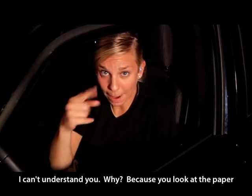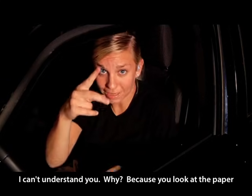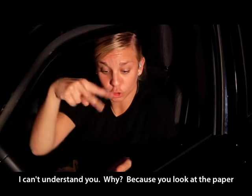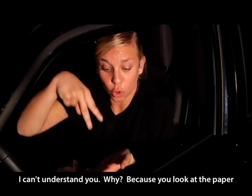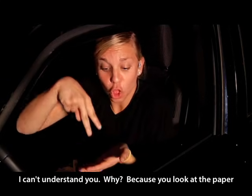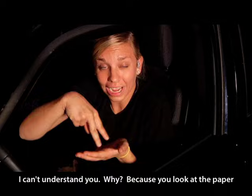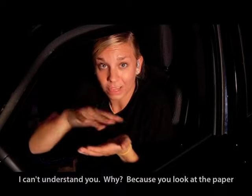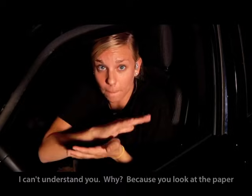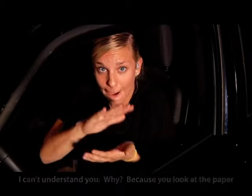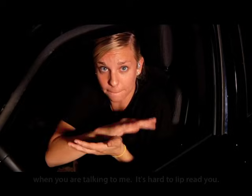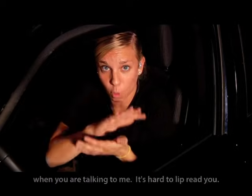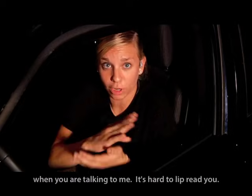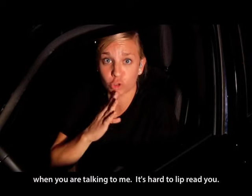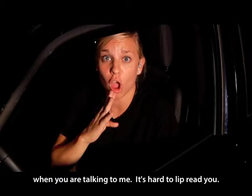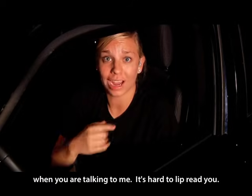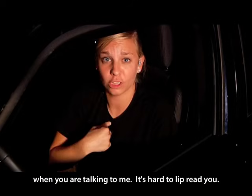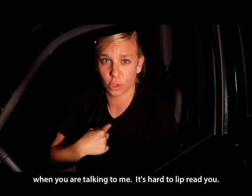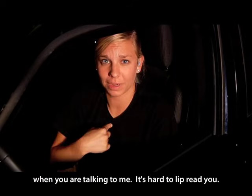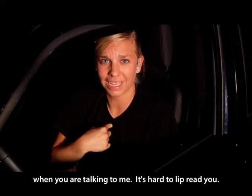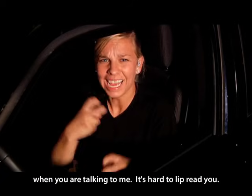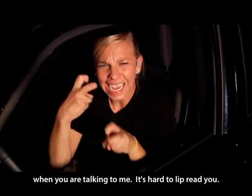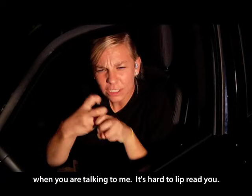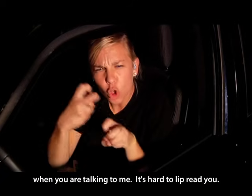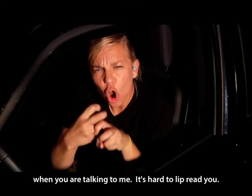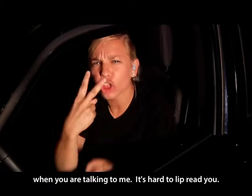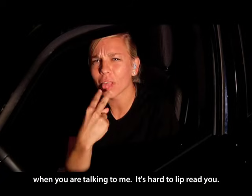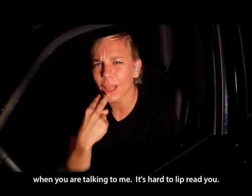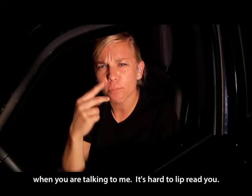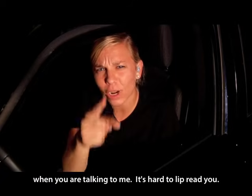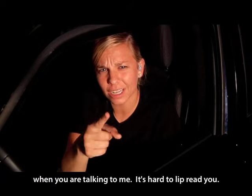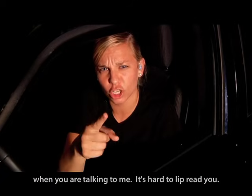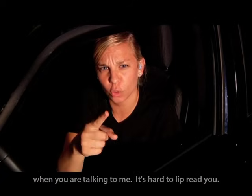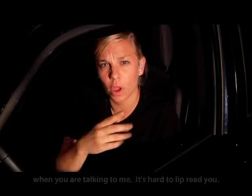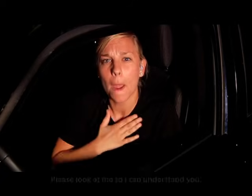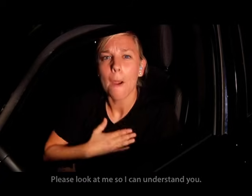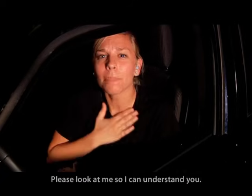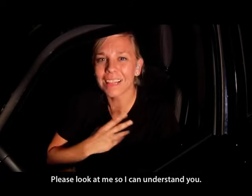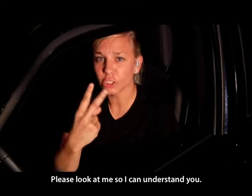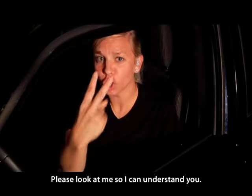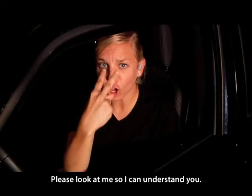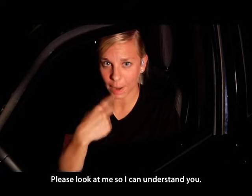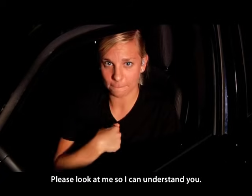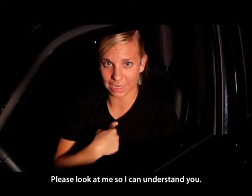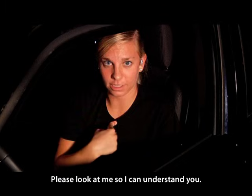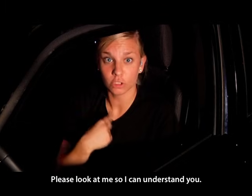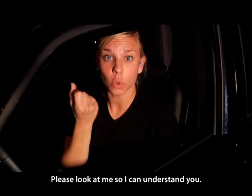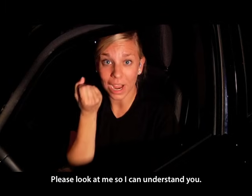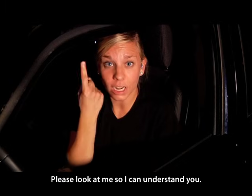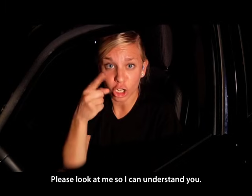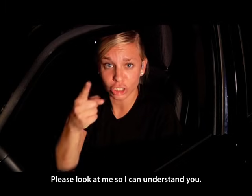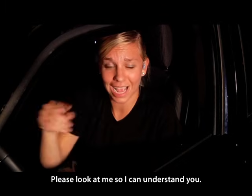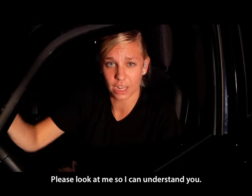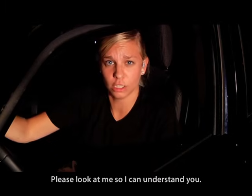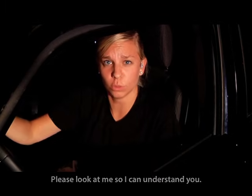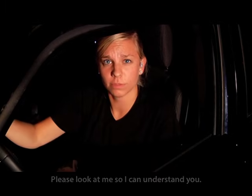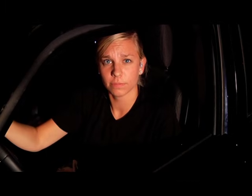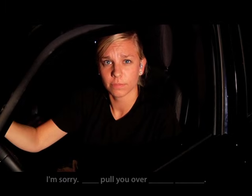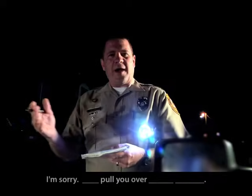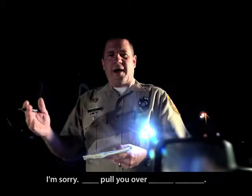Because you look at the paper with the pocket. It's hard for me to see. Please look at me so I can understand you. Oh yeah, I'm